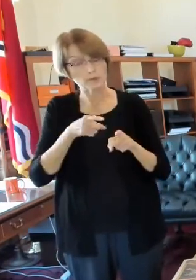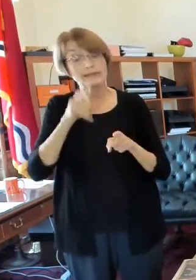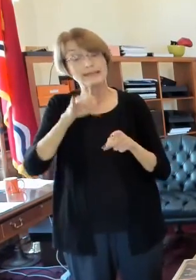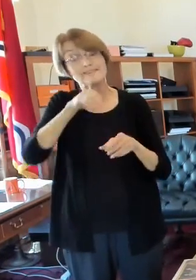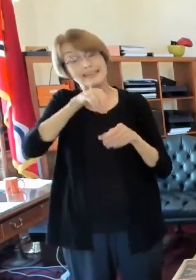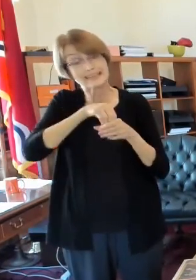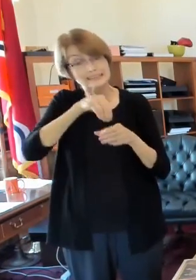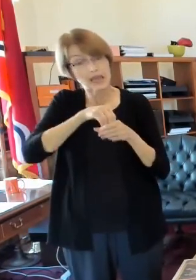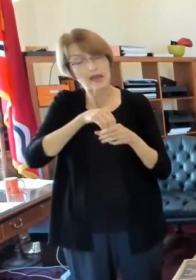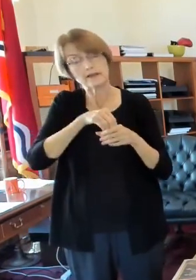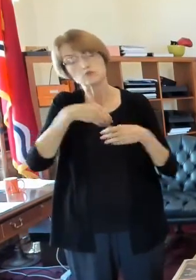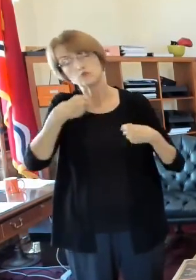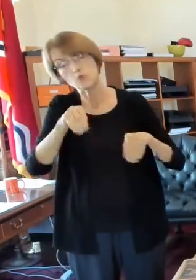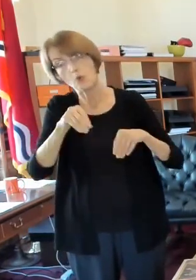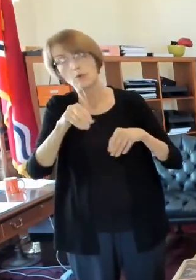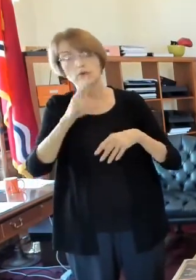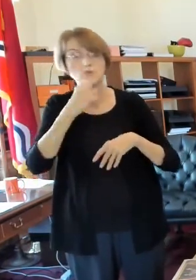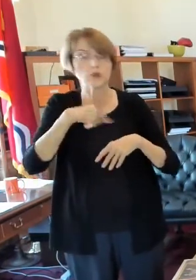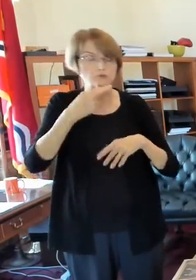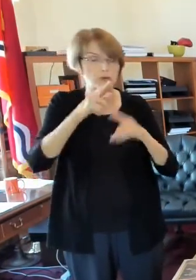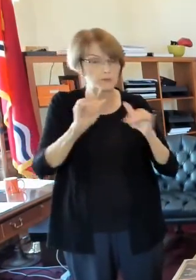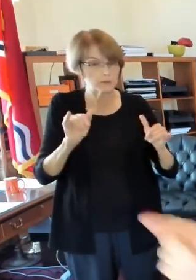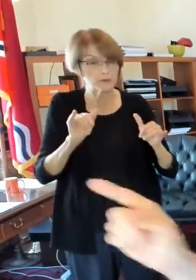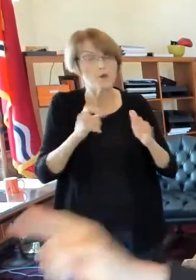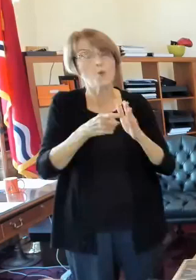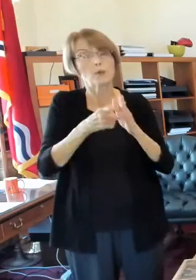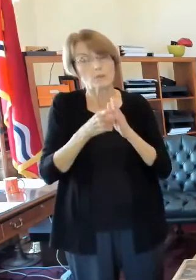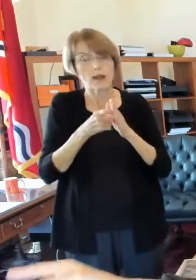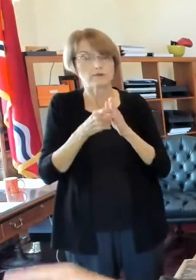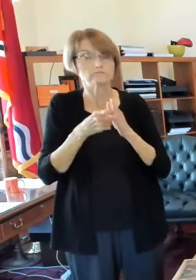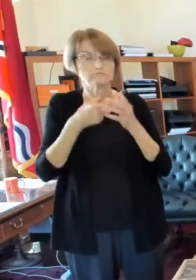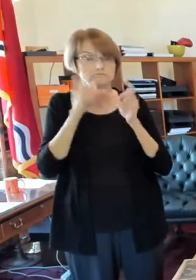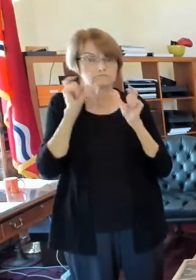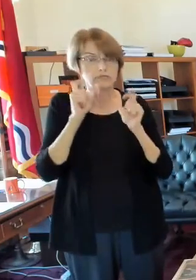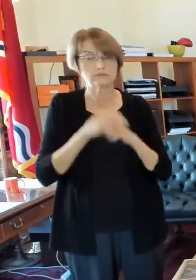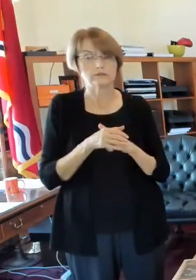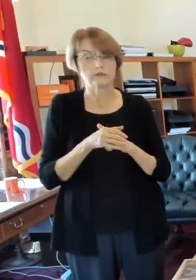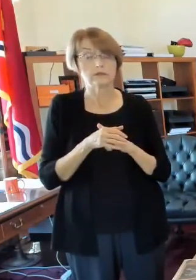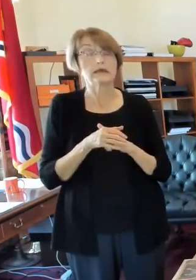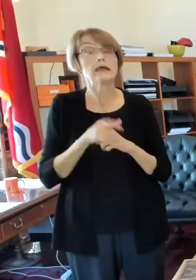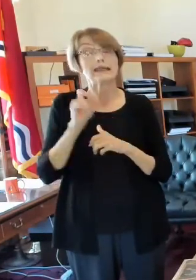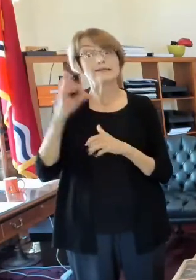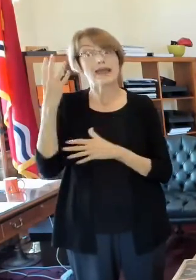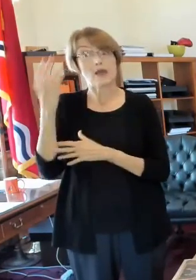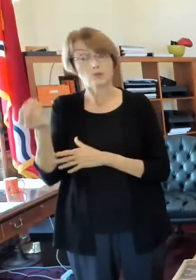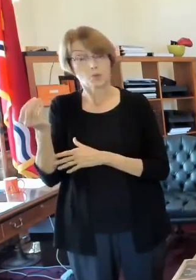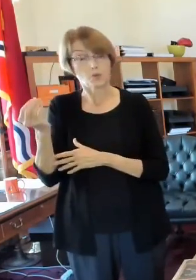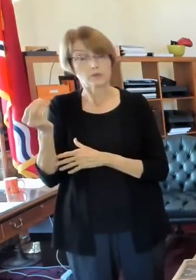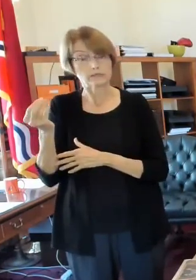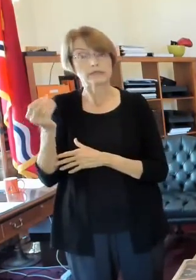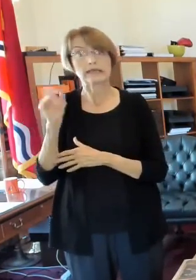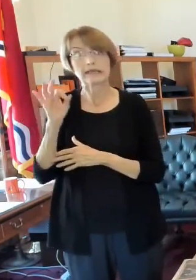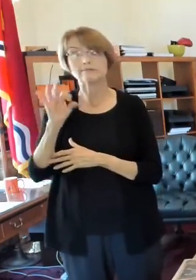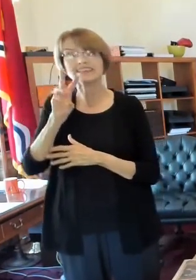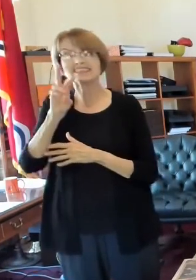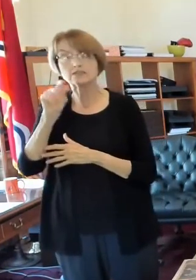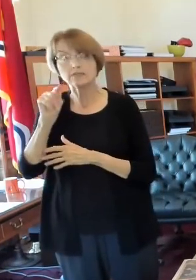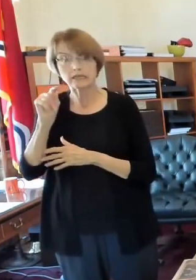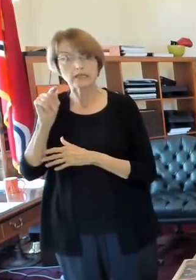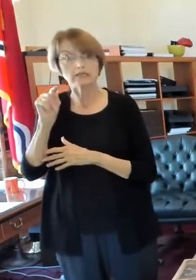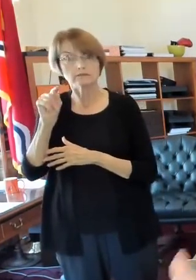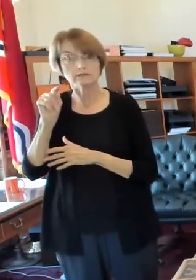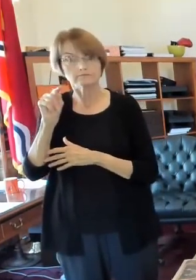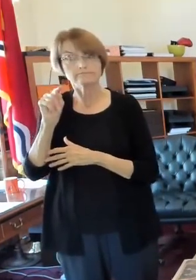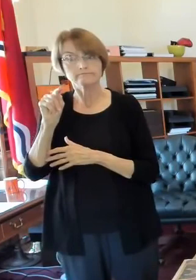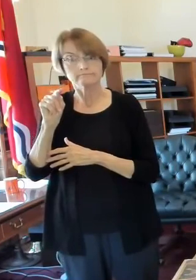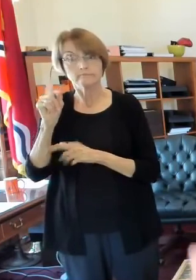And they are required outdoors if you are within 6 feet of another person. So if you're walking down the